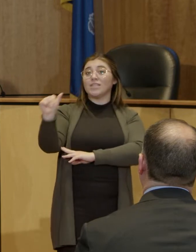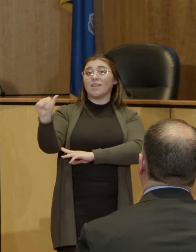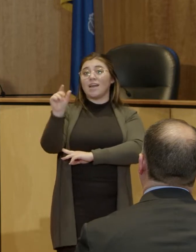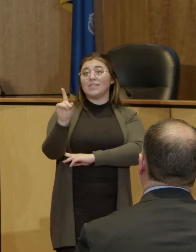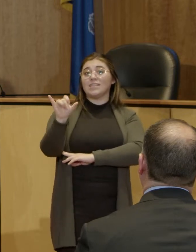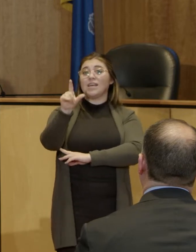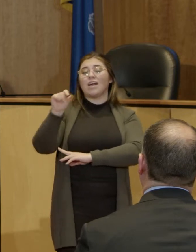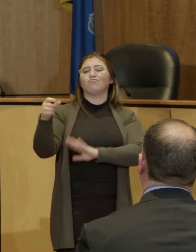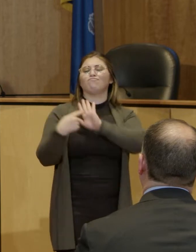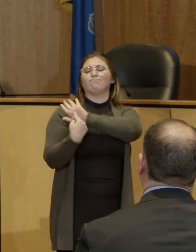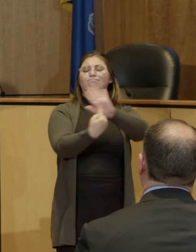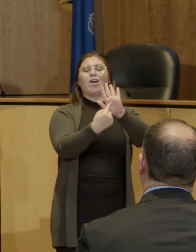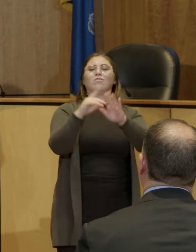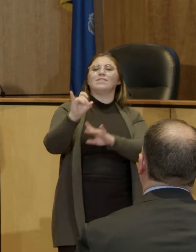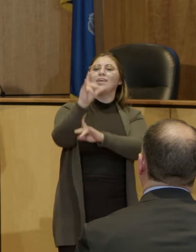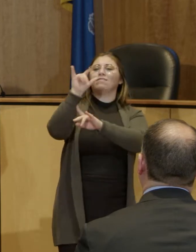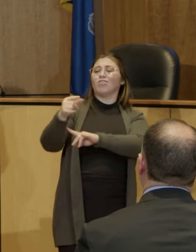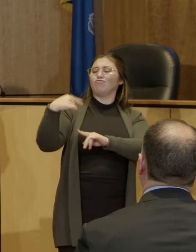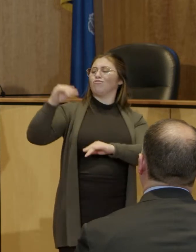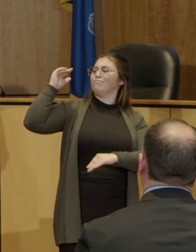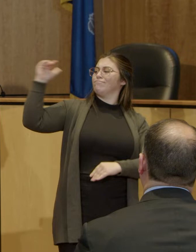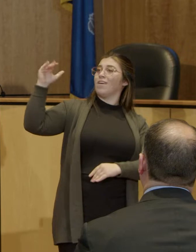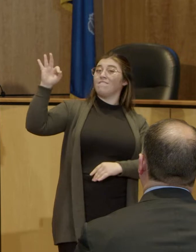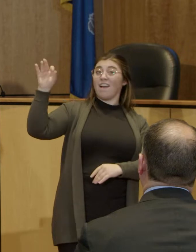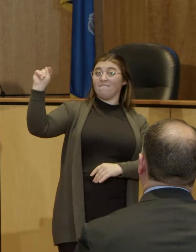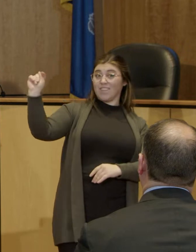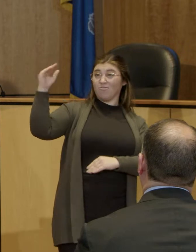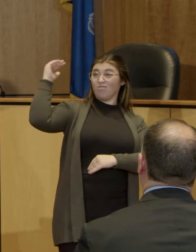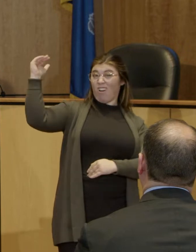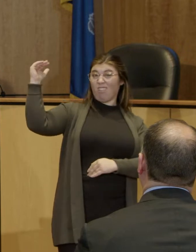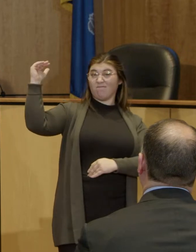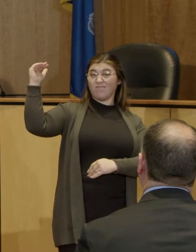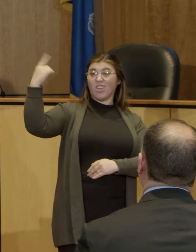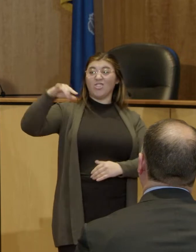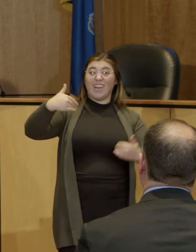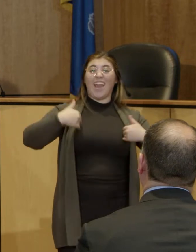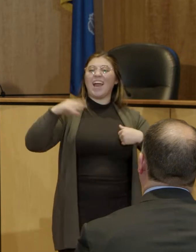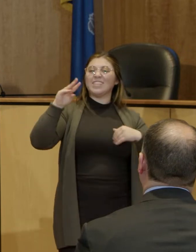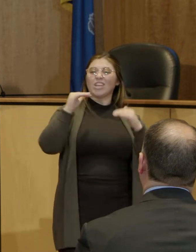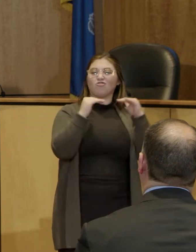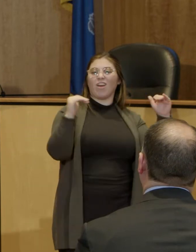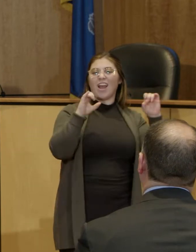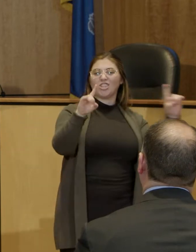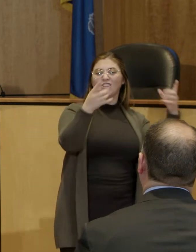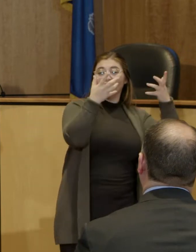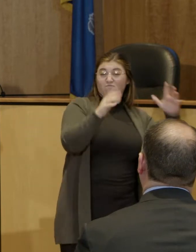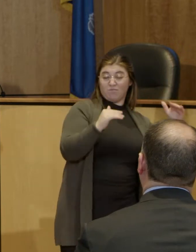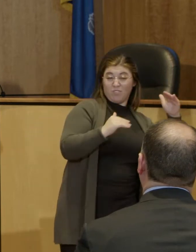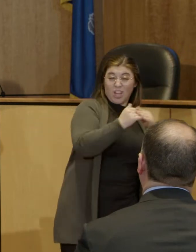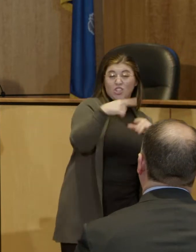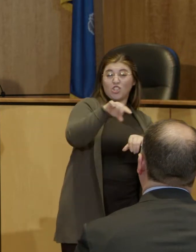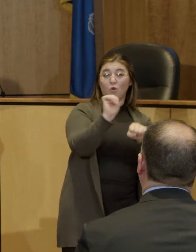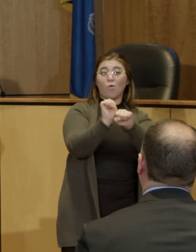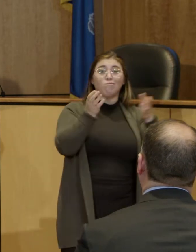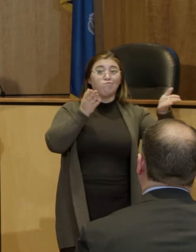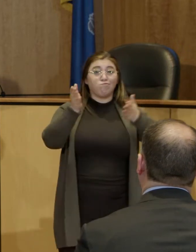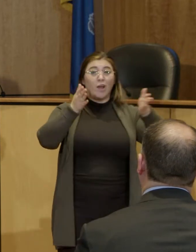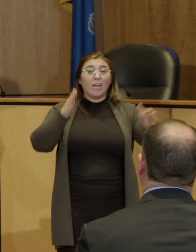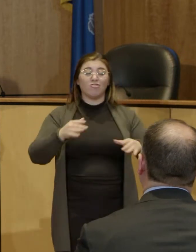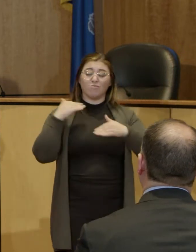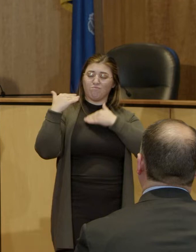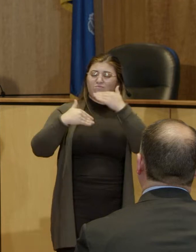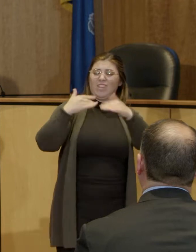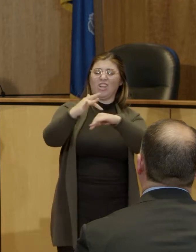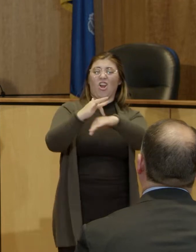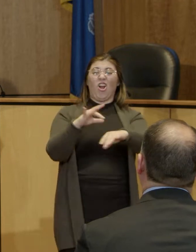was a model of dignity. She stood about 5 feet tall. She had a 6th grade education. She worked as a waitress well into